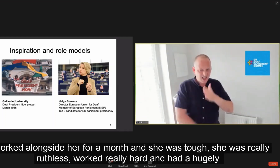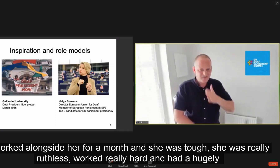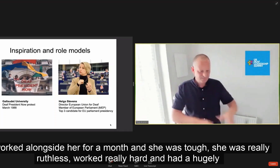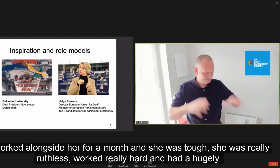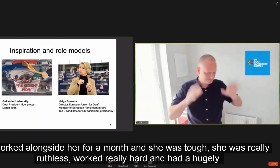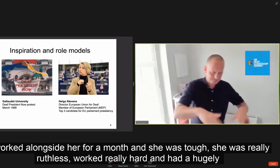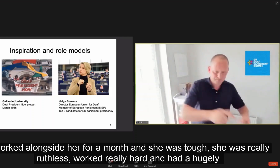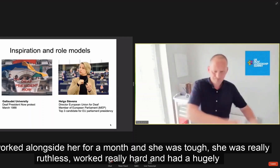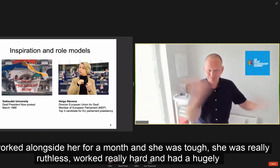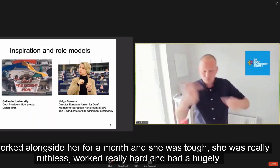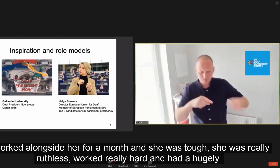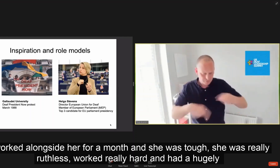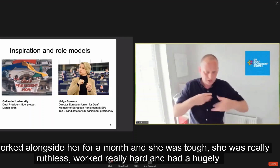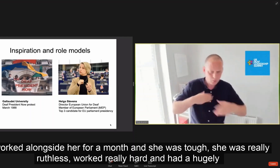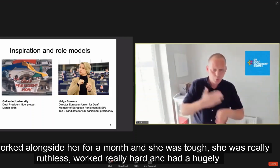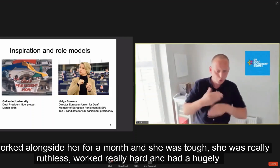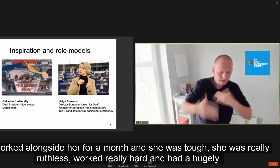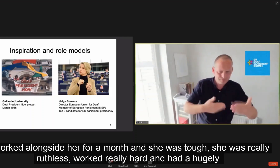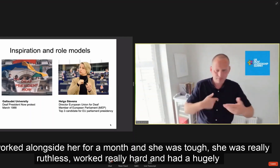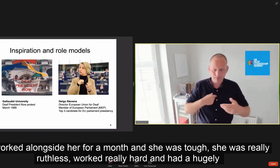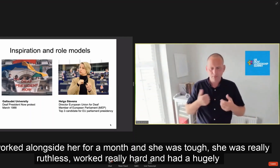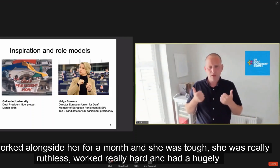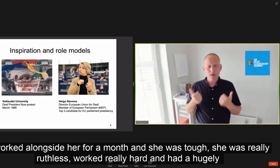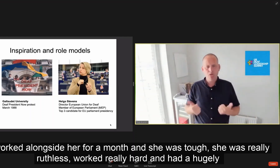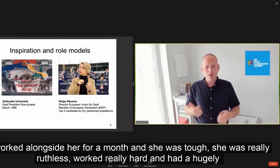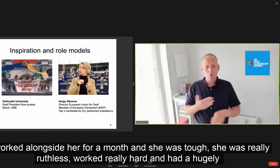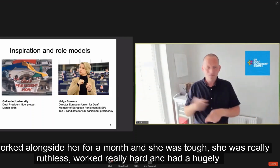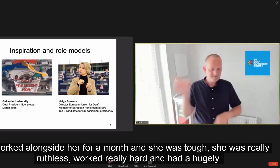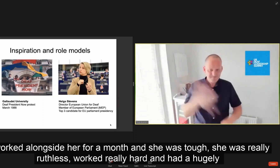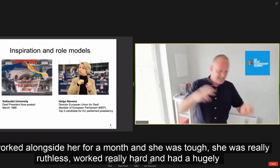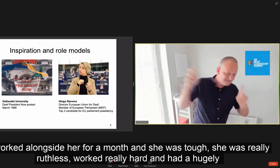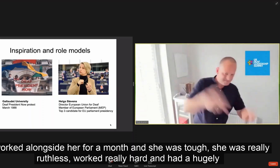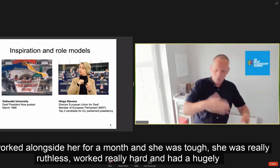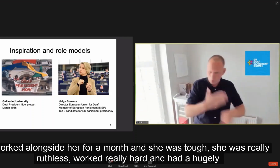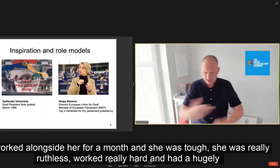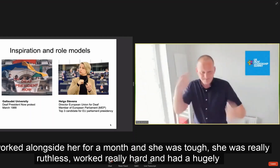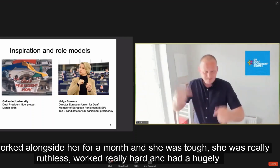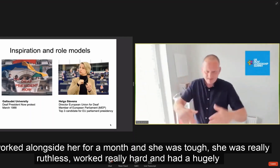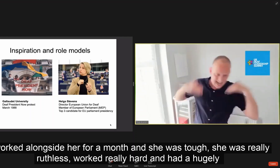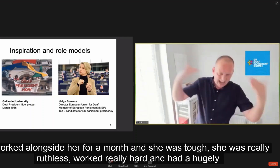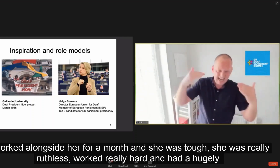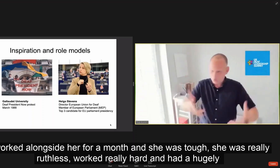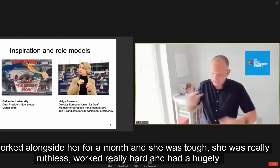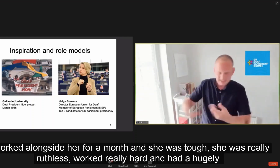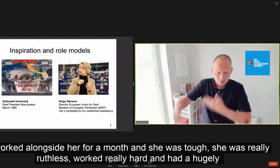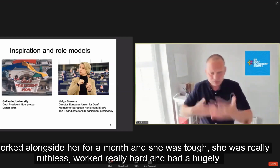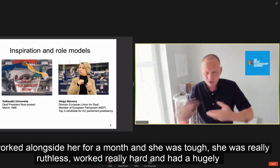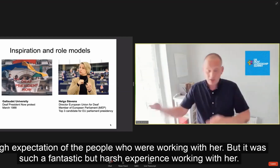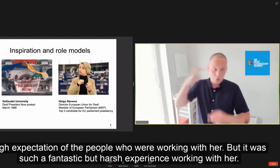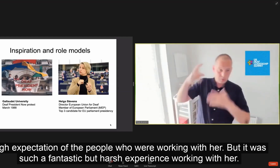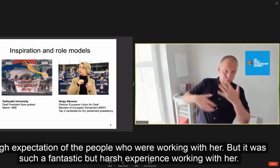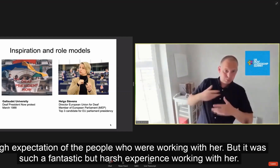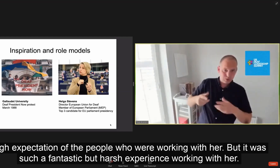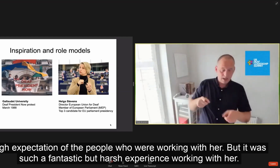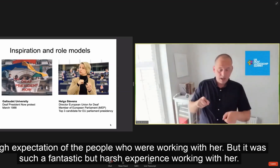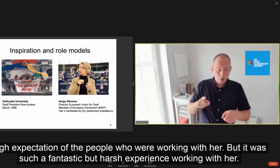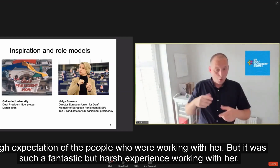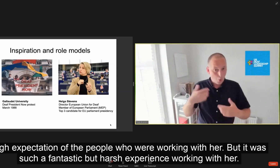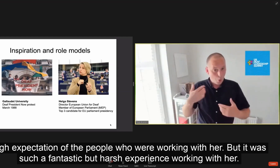was tough. She was really ruthless, worked really hard, had hugely high expectations of the people who were working